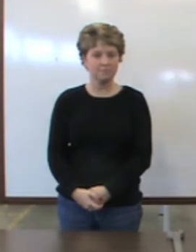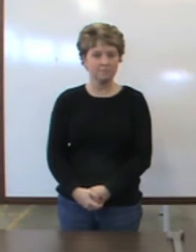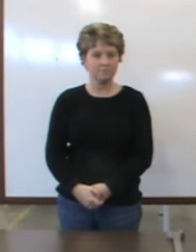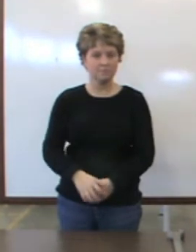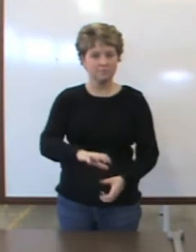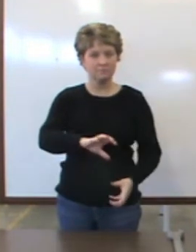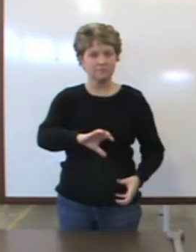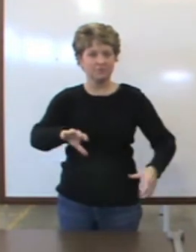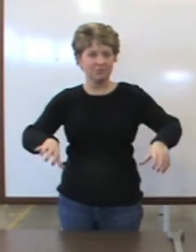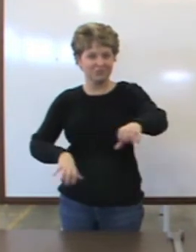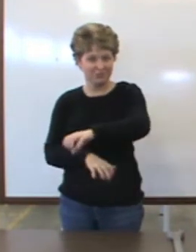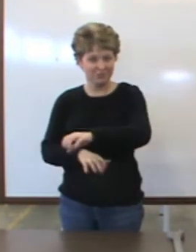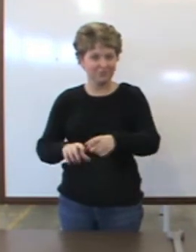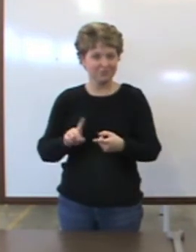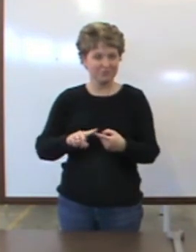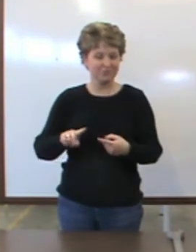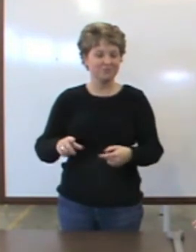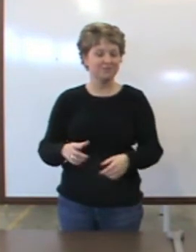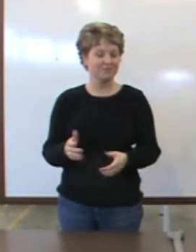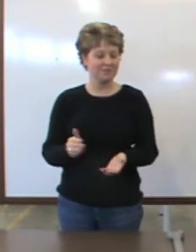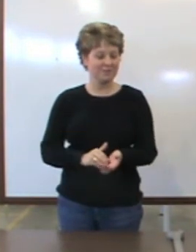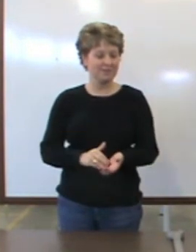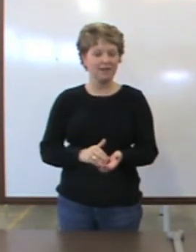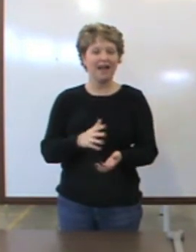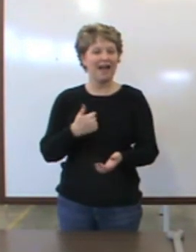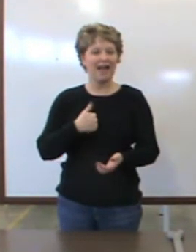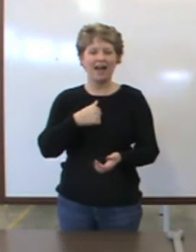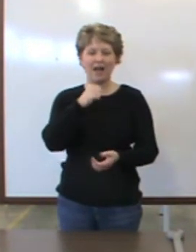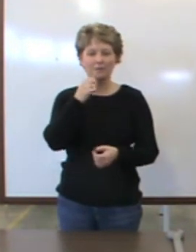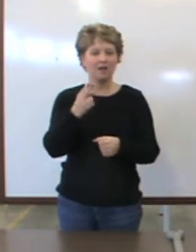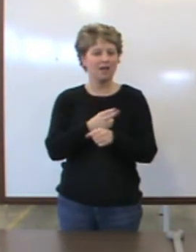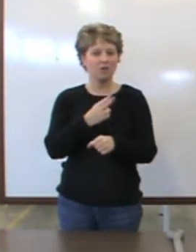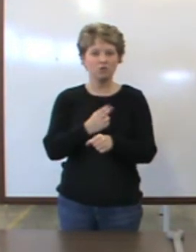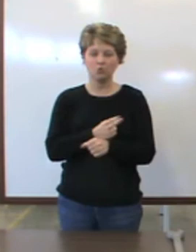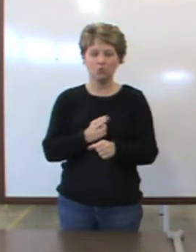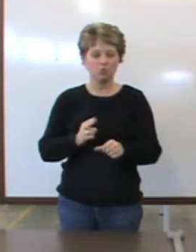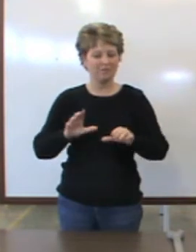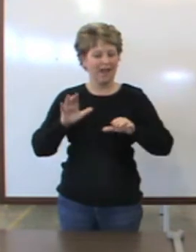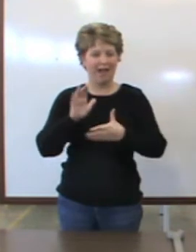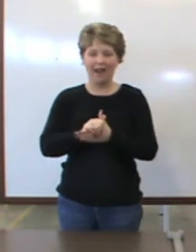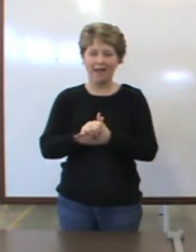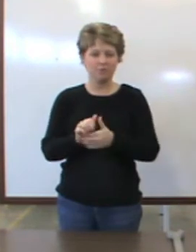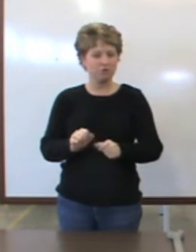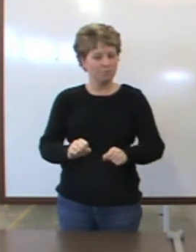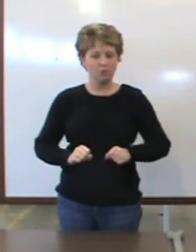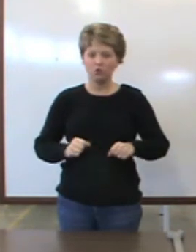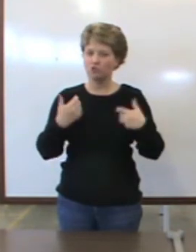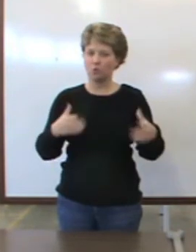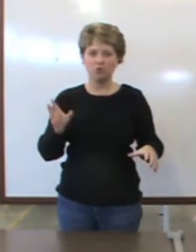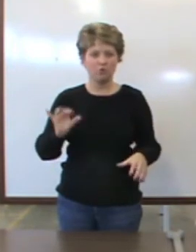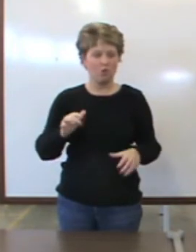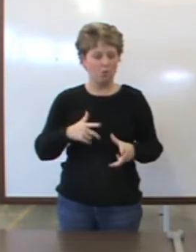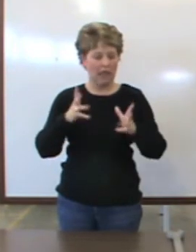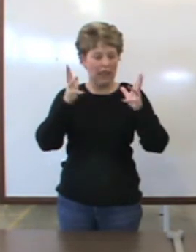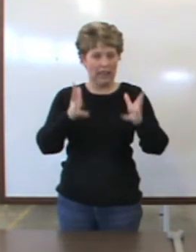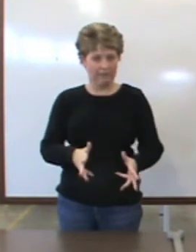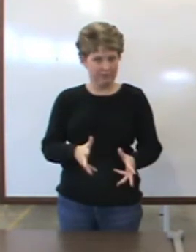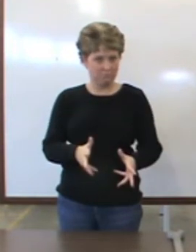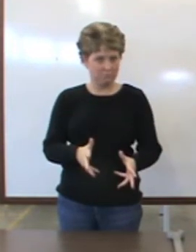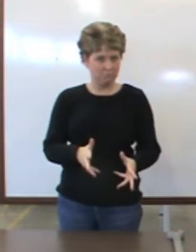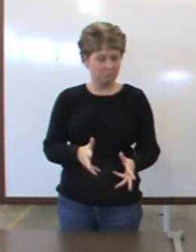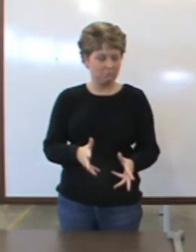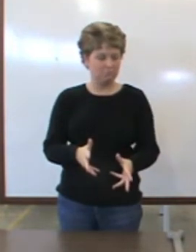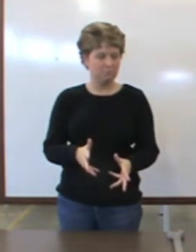I'm going to turn the frame to one side. And I am not going to use the clamps to pull on this. You do not want to do that. You want to leave it the way it